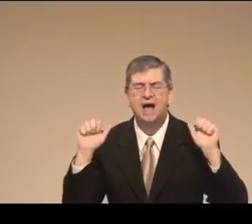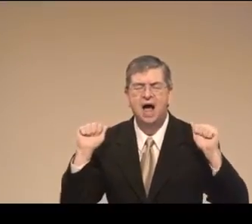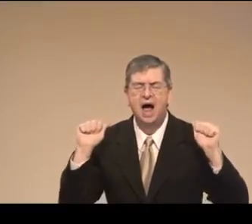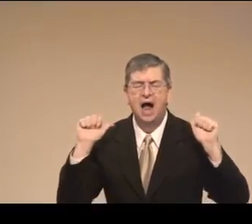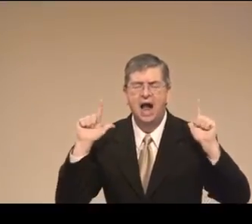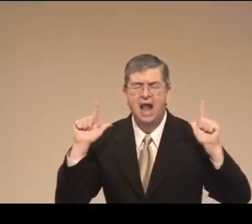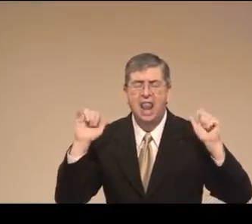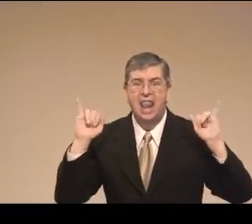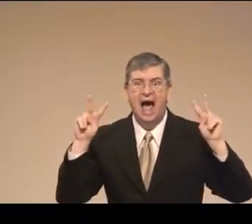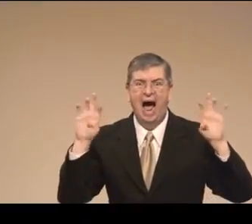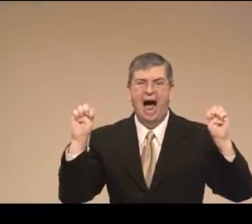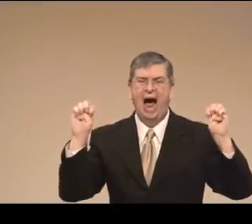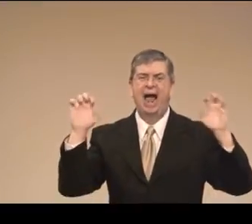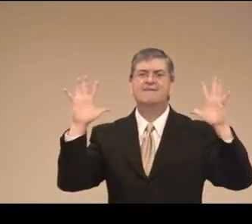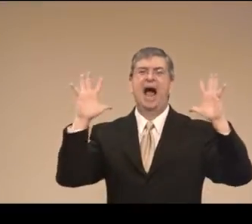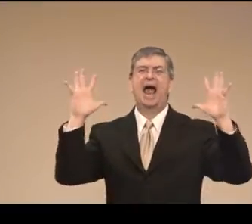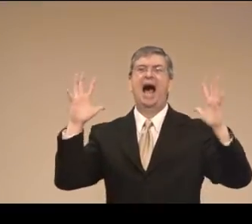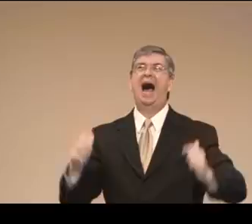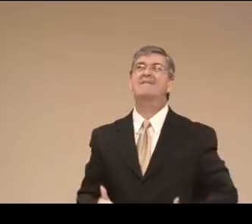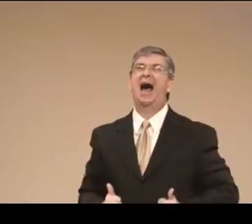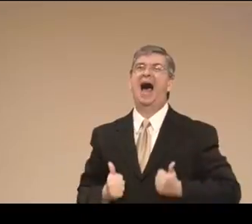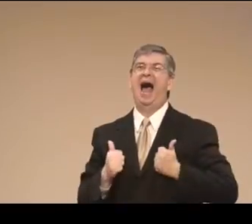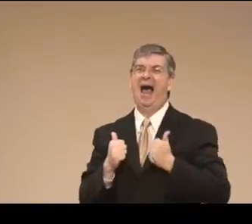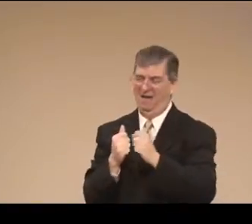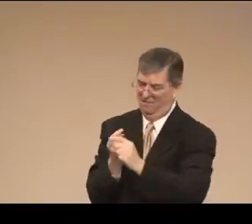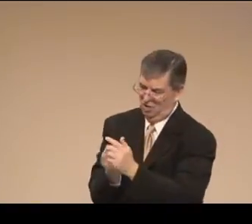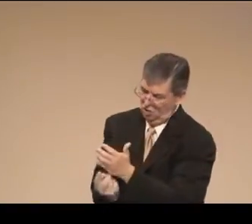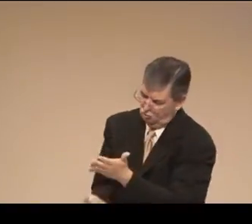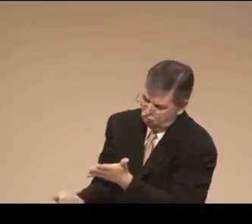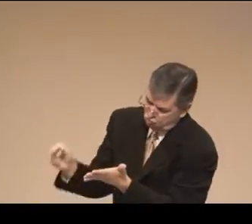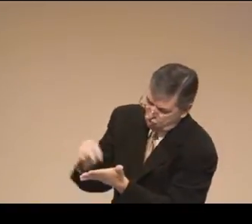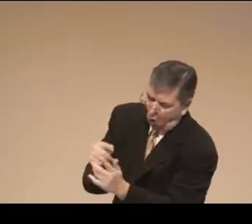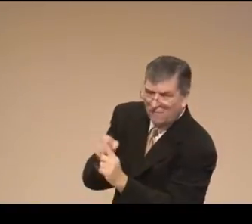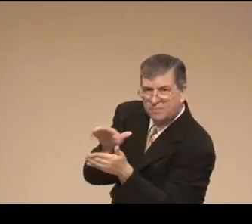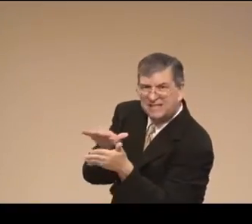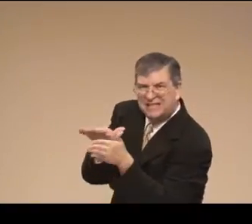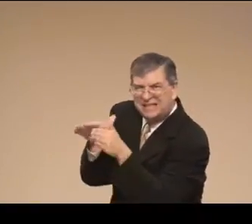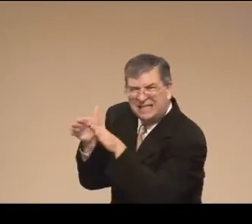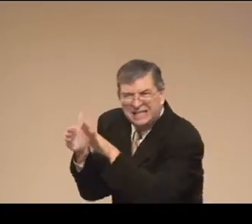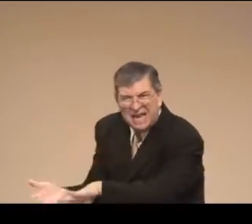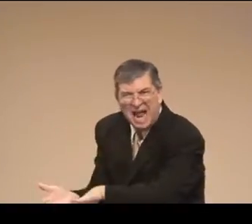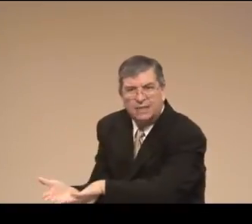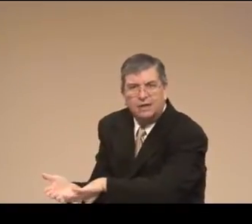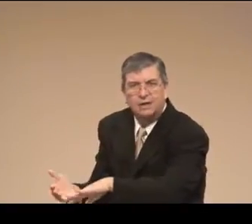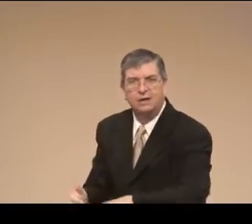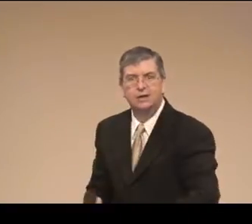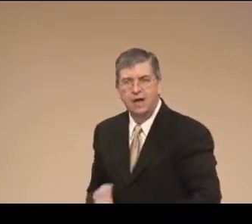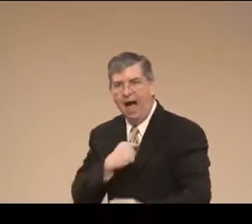alive. He knows. He is alive. That he conquered death.